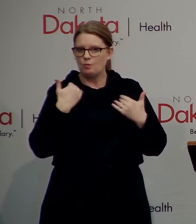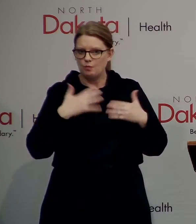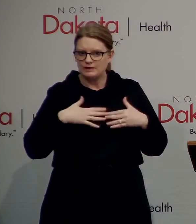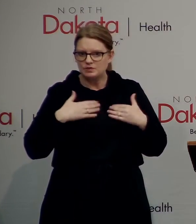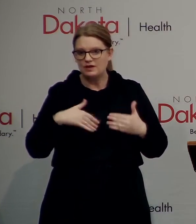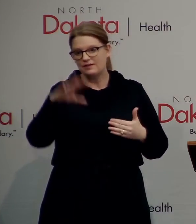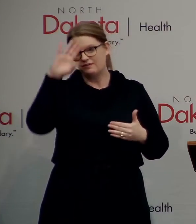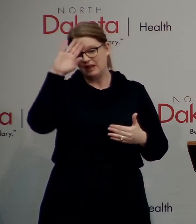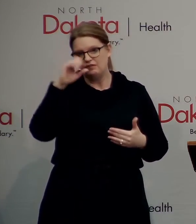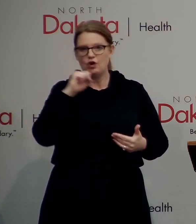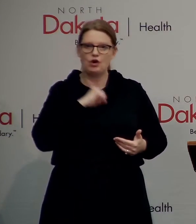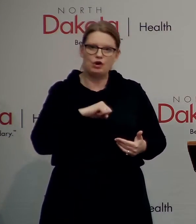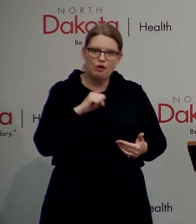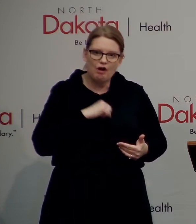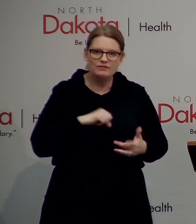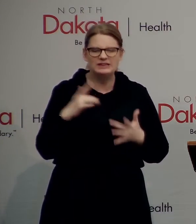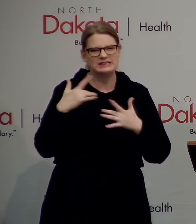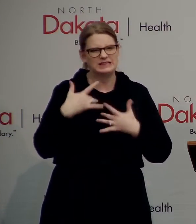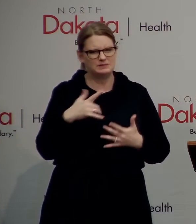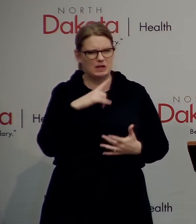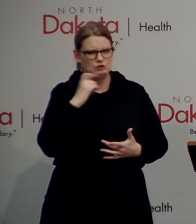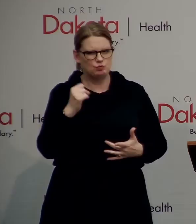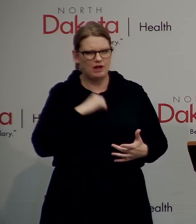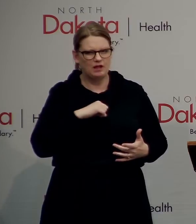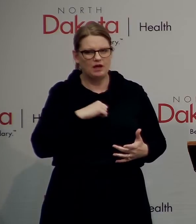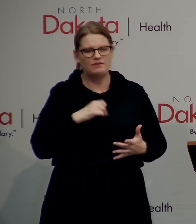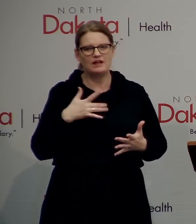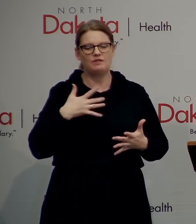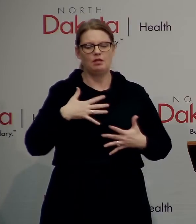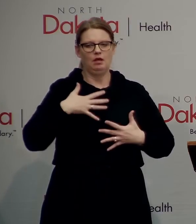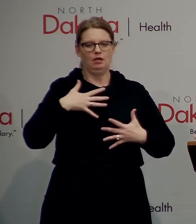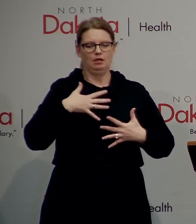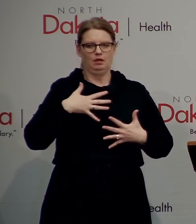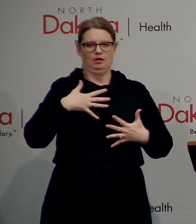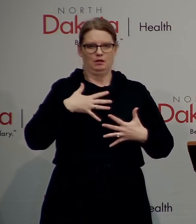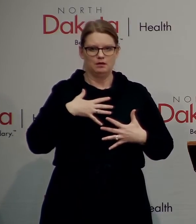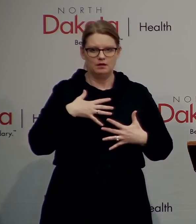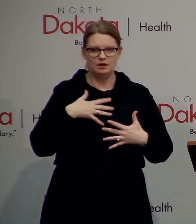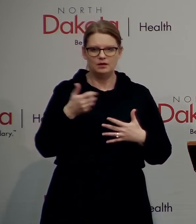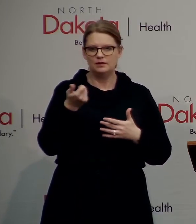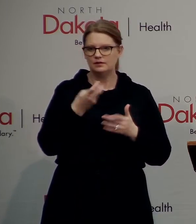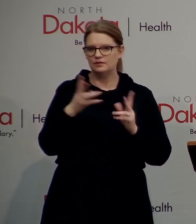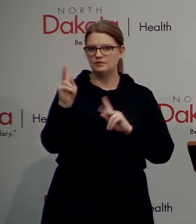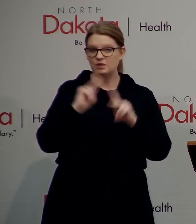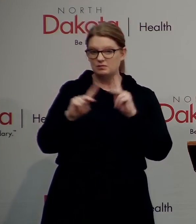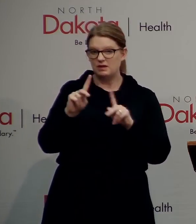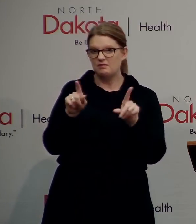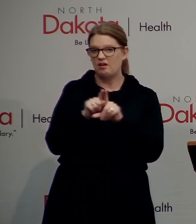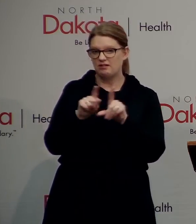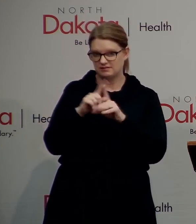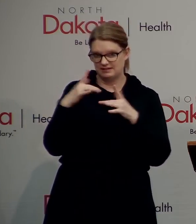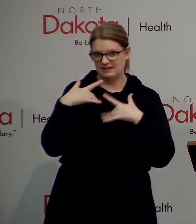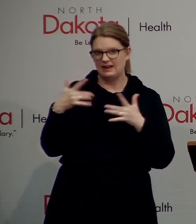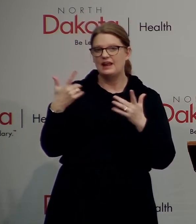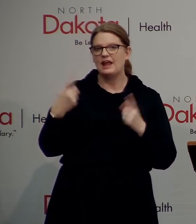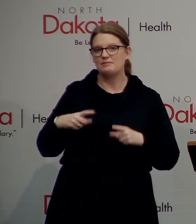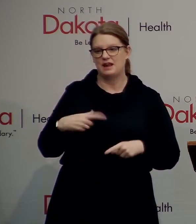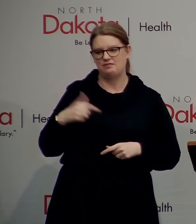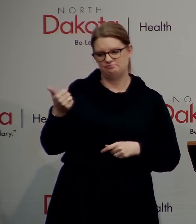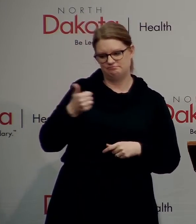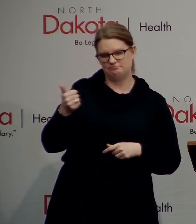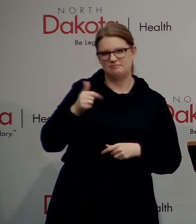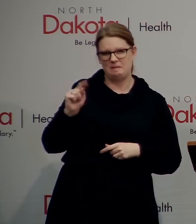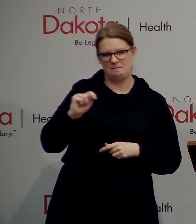fever, cough, which tends to be dry, and shortness of breath. And a few people also get diarrhea with this